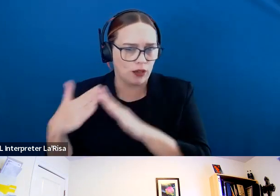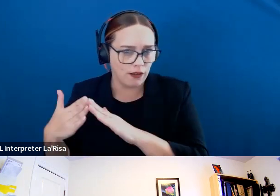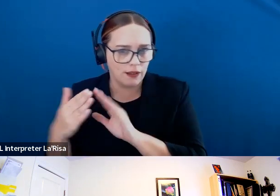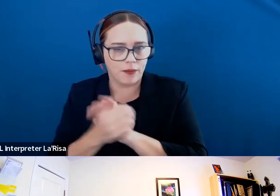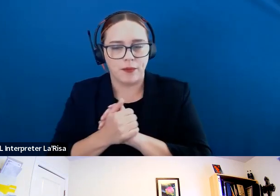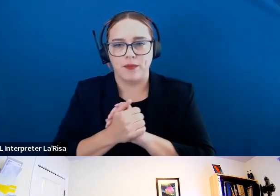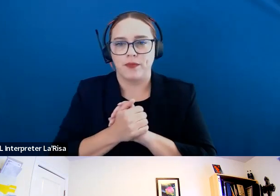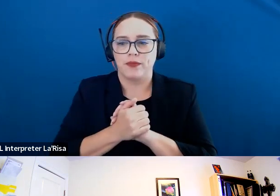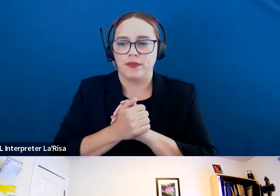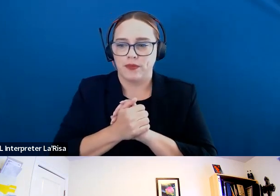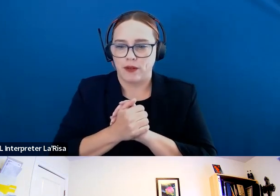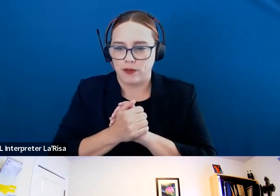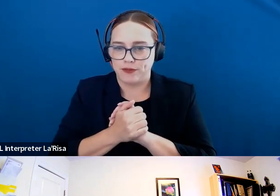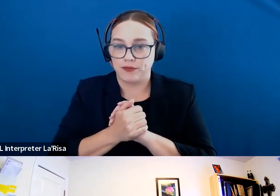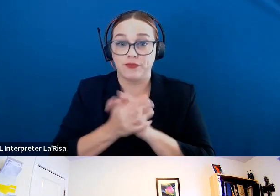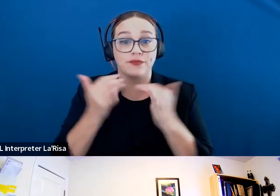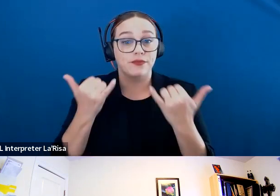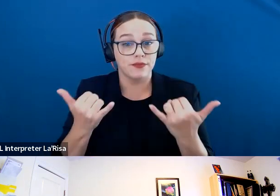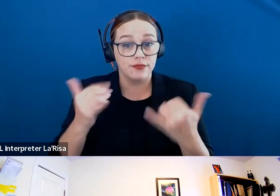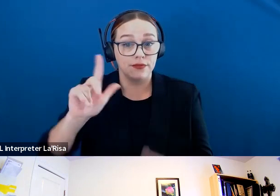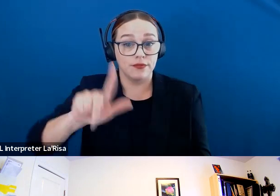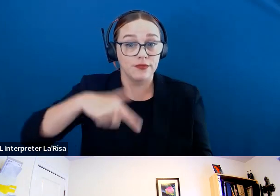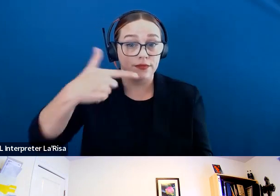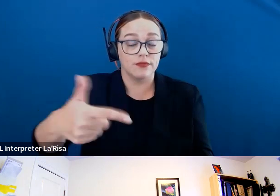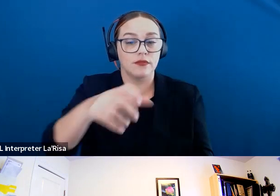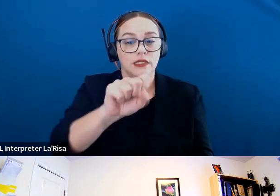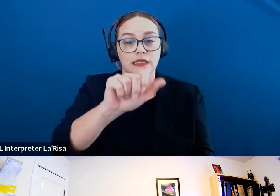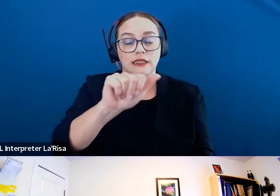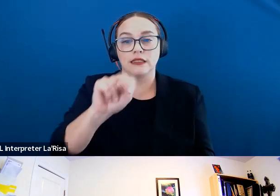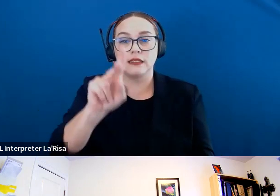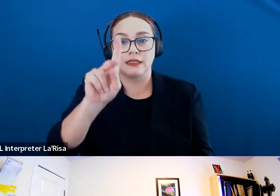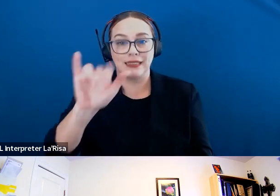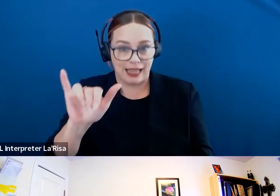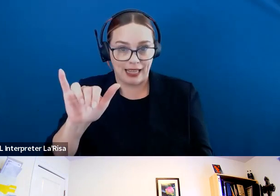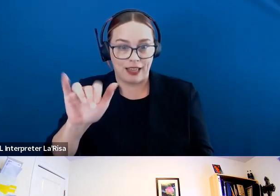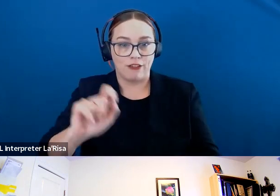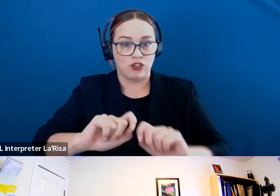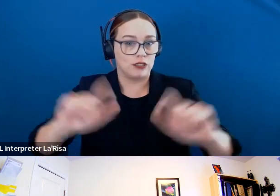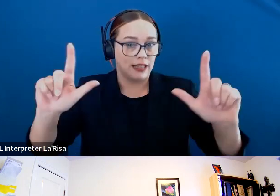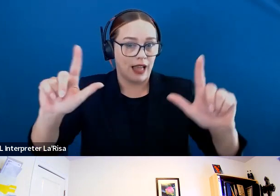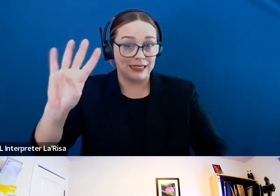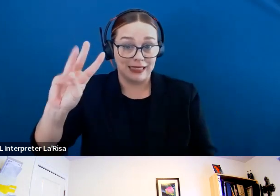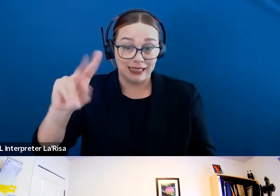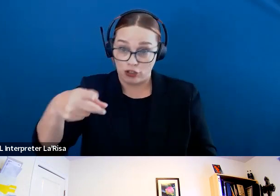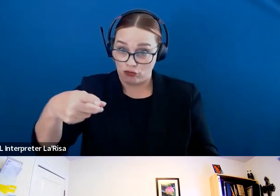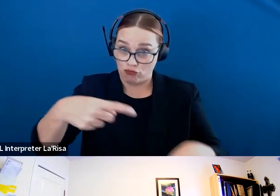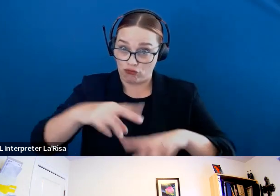So I will pass it on to Sandy on slide 16. Sandy, are you taking this